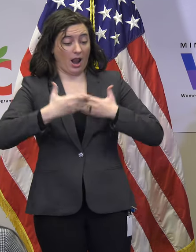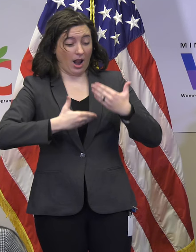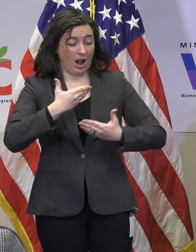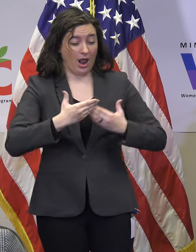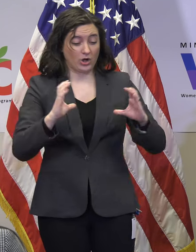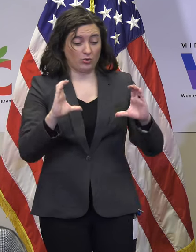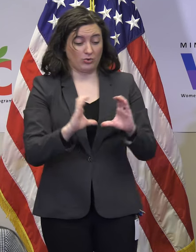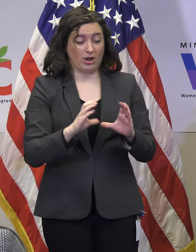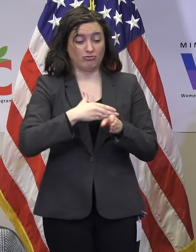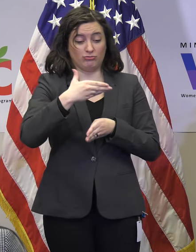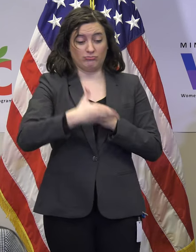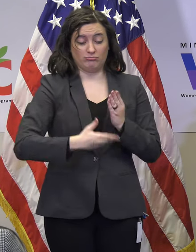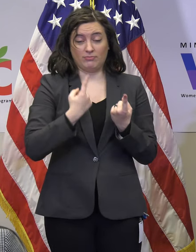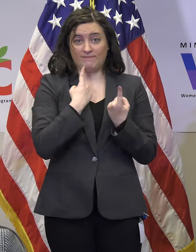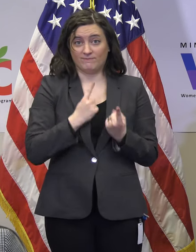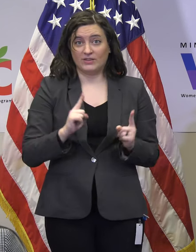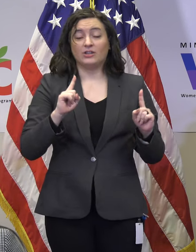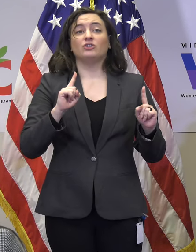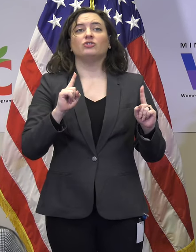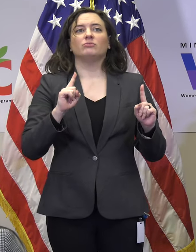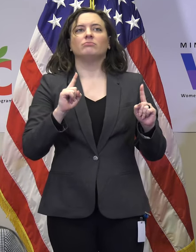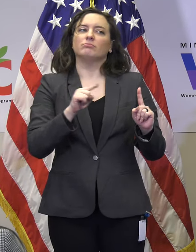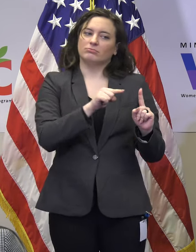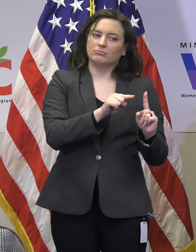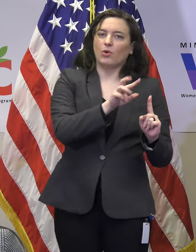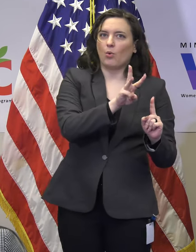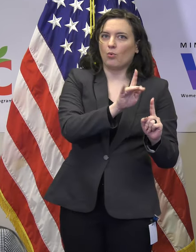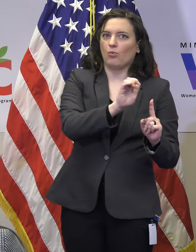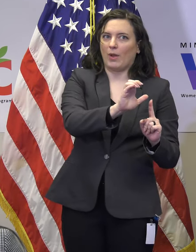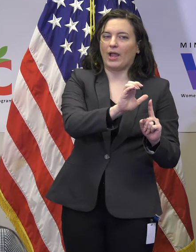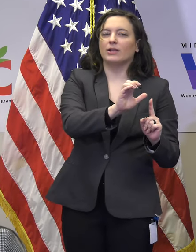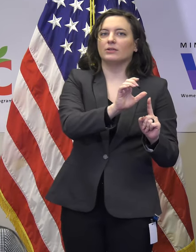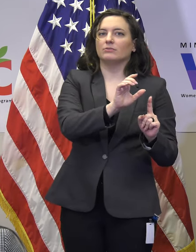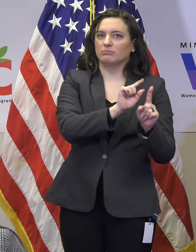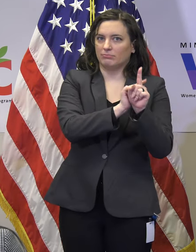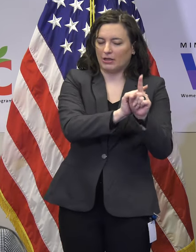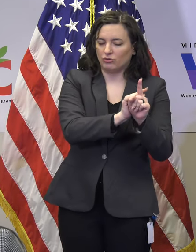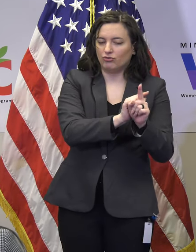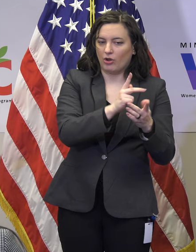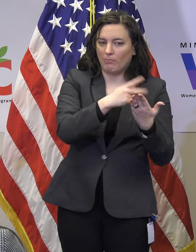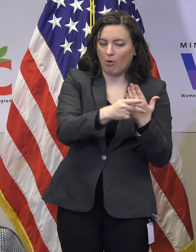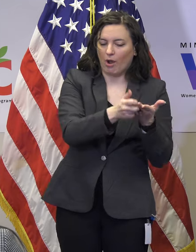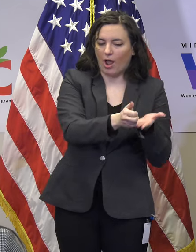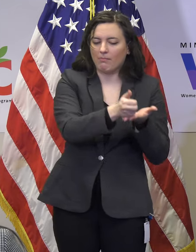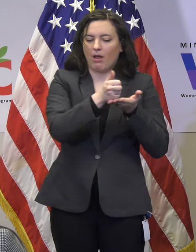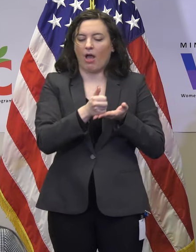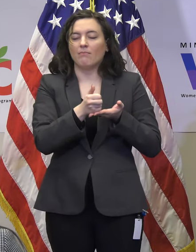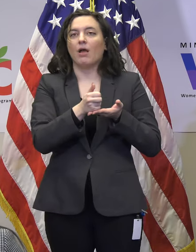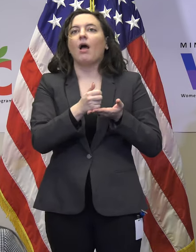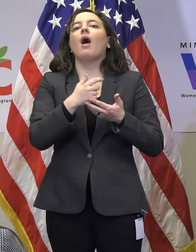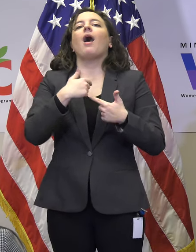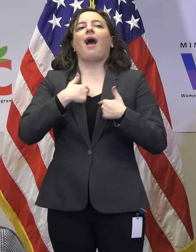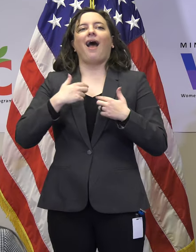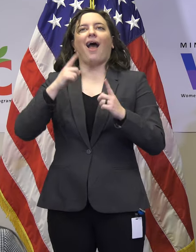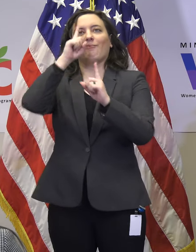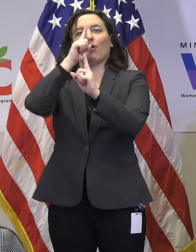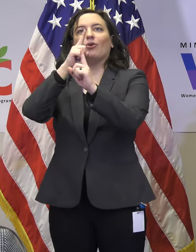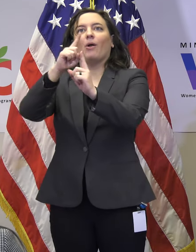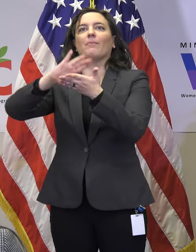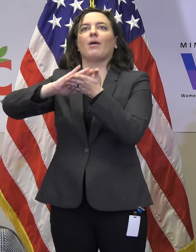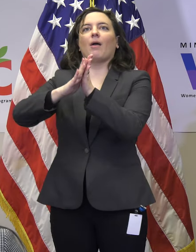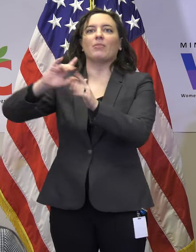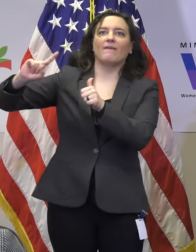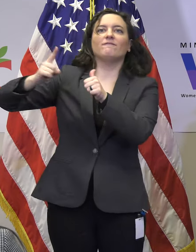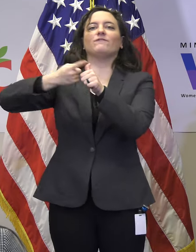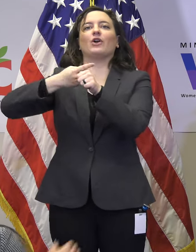the WIC Lactation Consultant Mentorship Program, I hope to become the first Hmong lactation